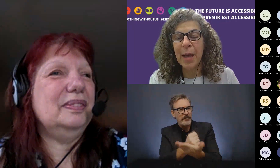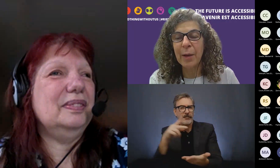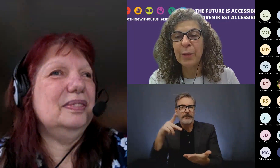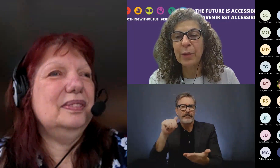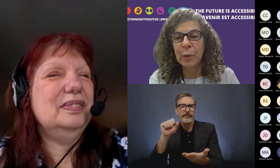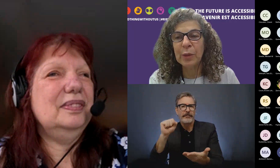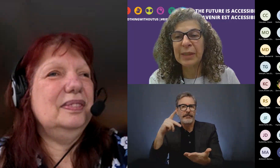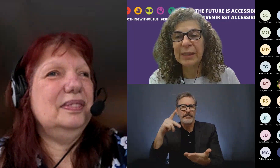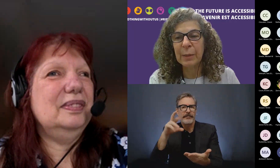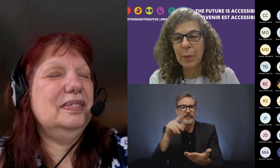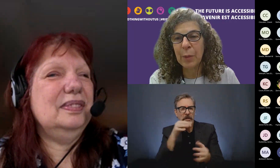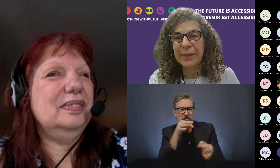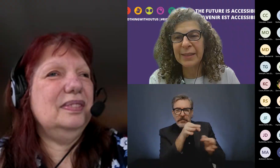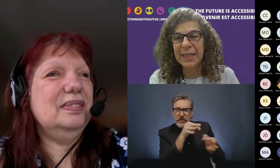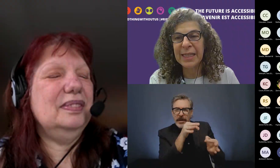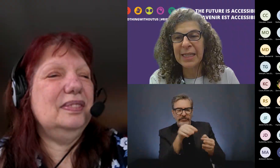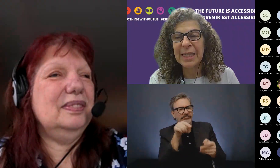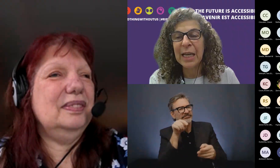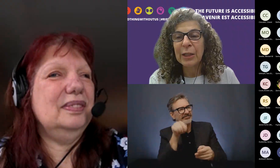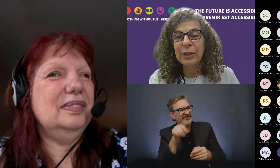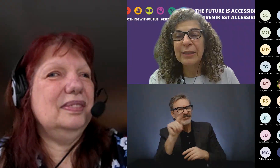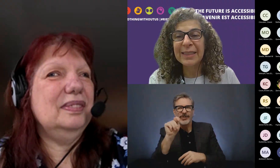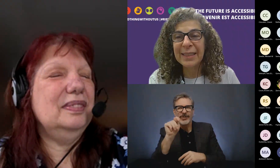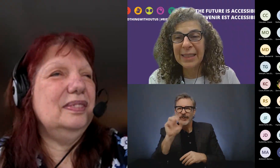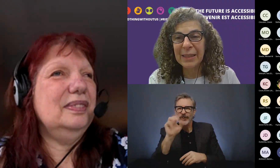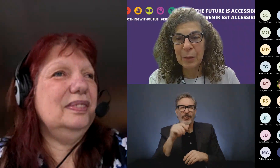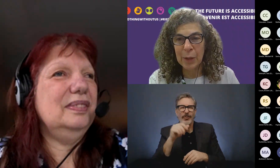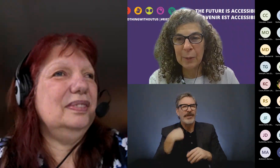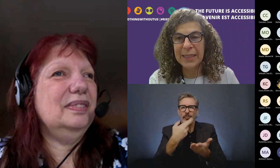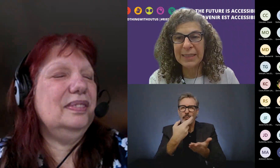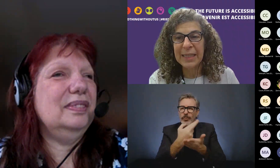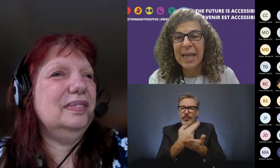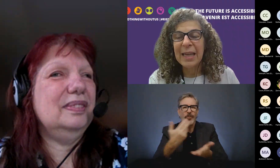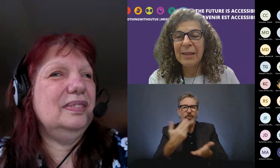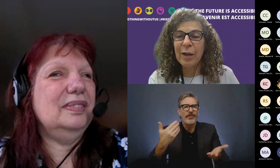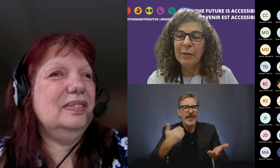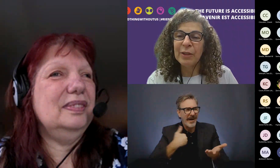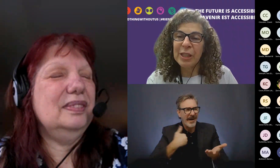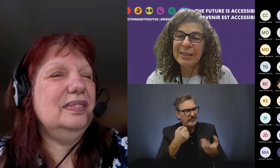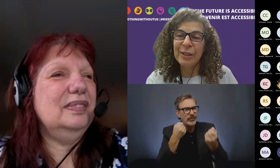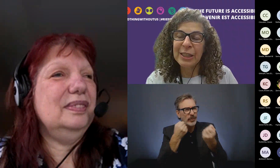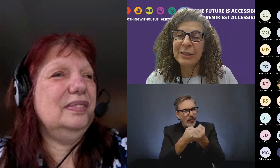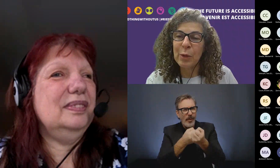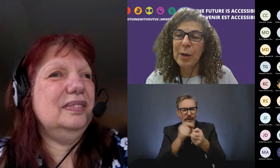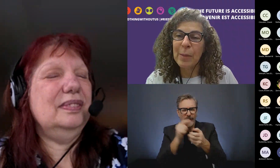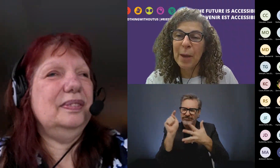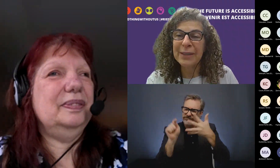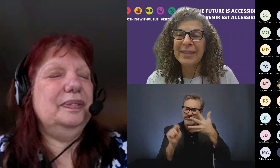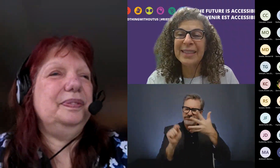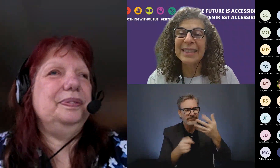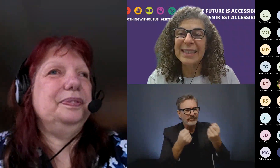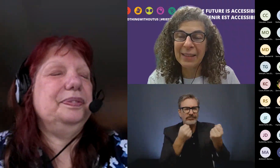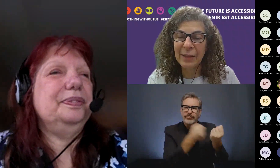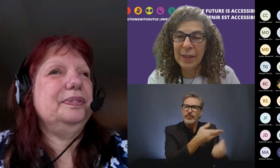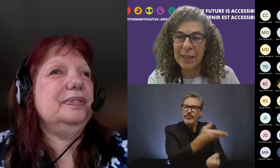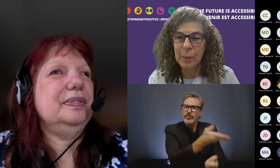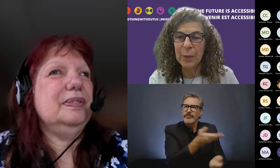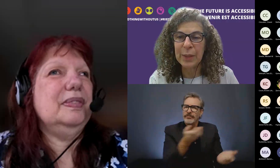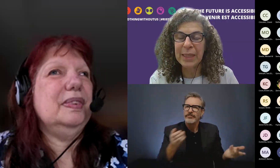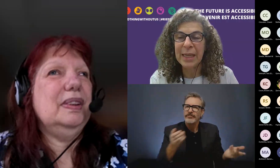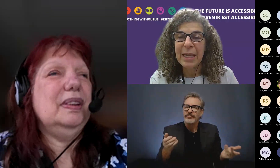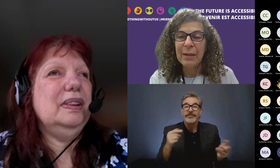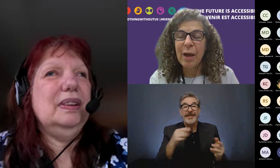conversation about the tools and supports they need to succeed in the workplace. And the conversation is more about the success of